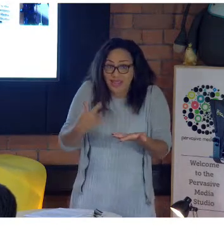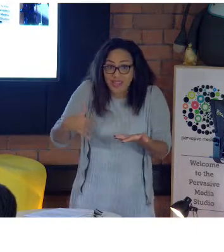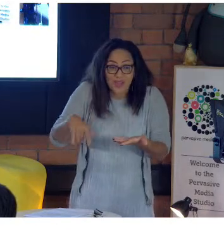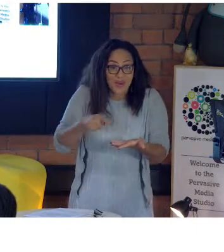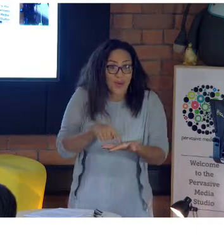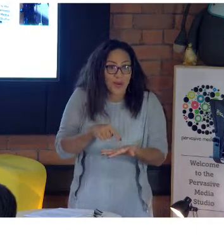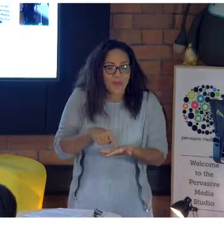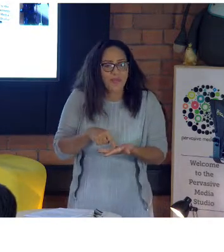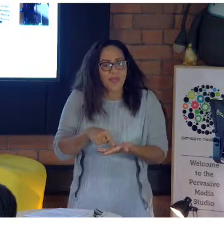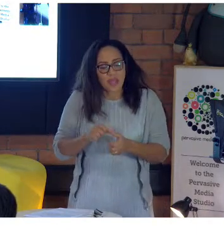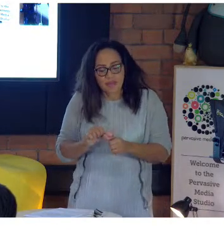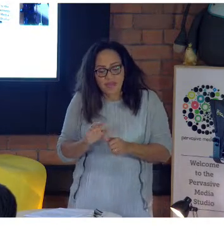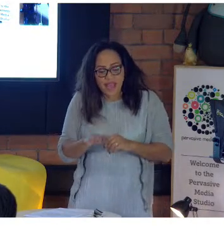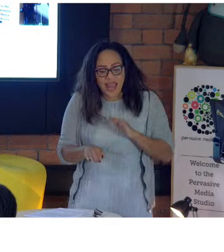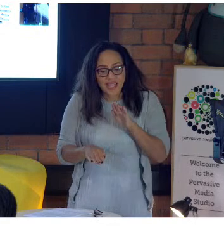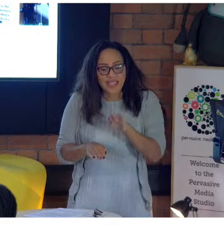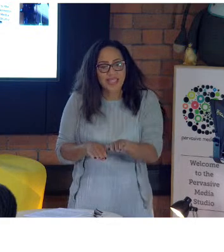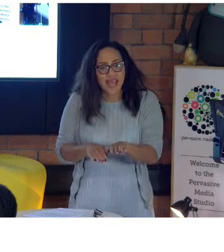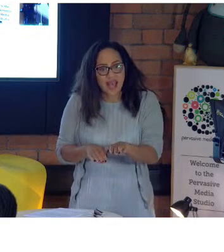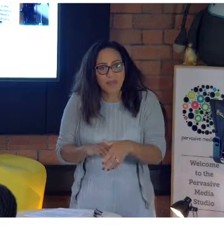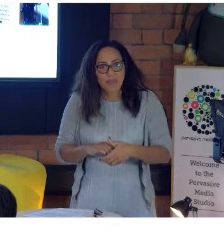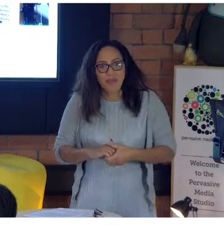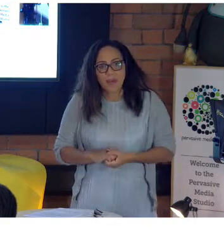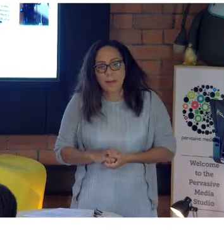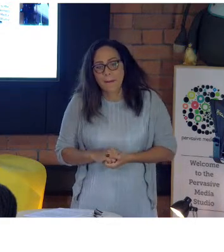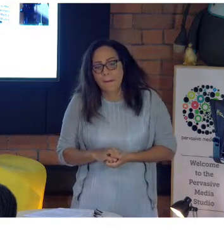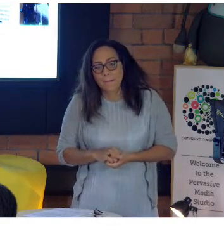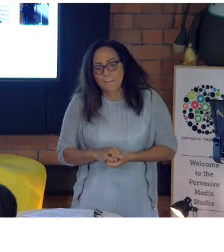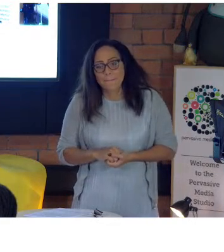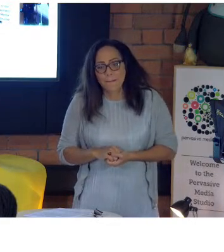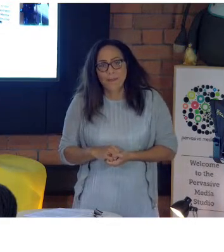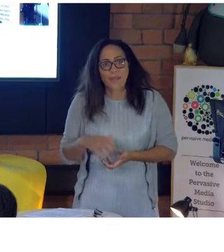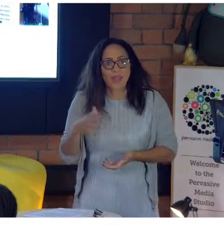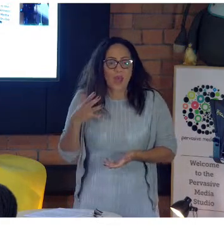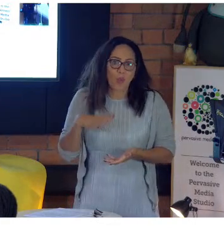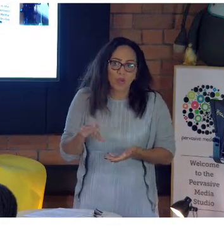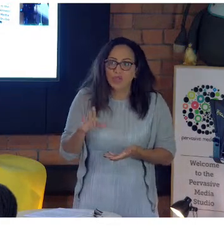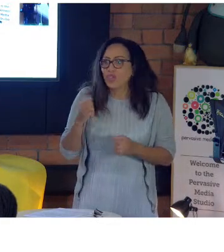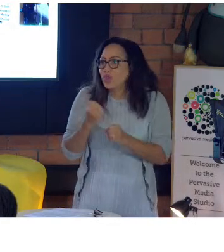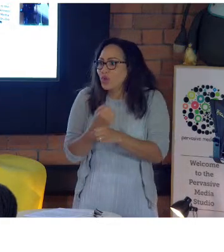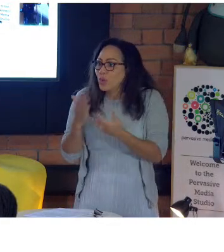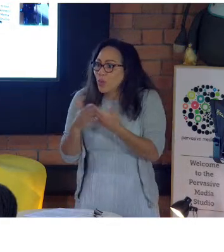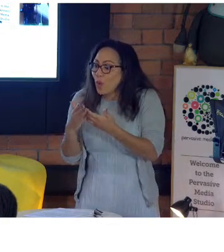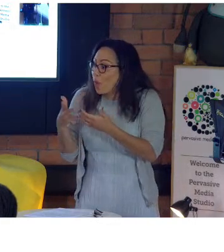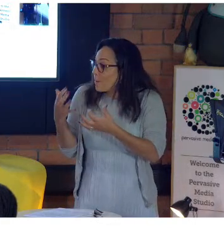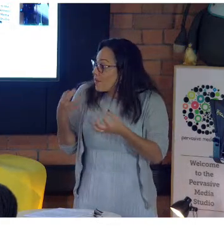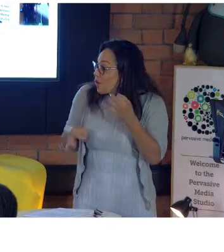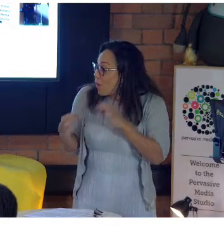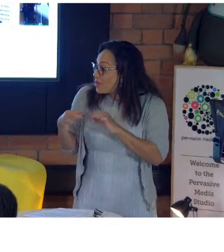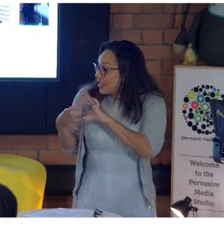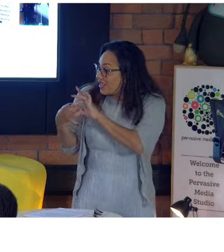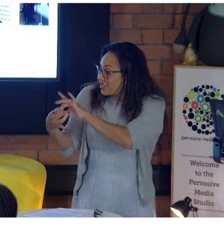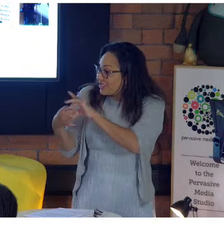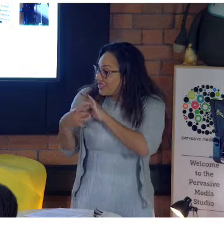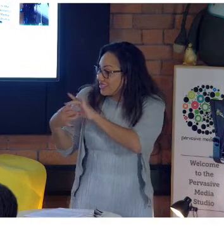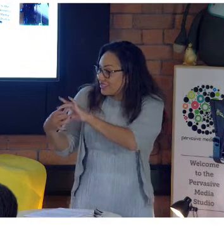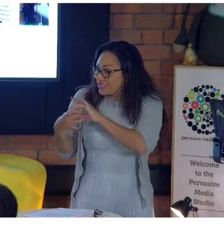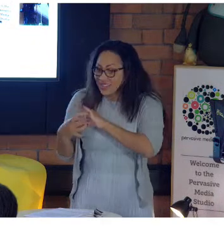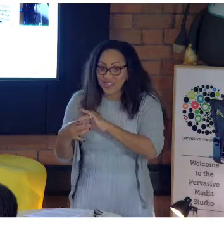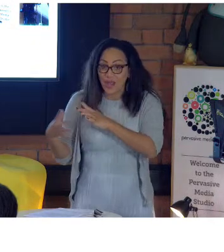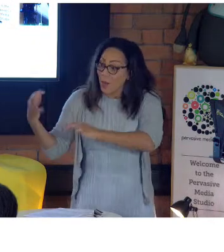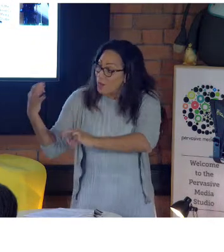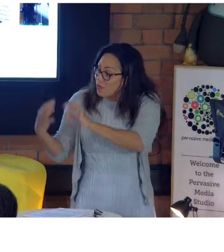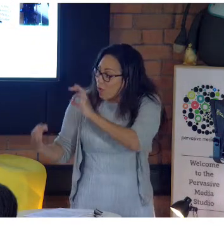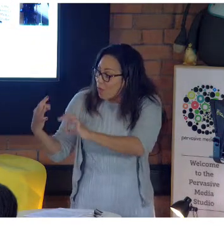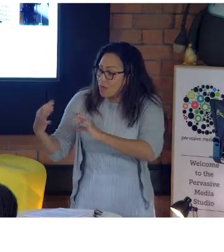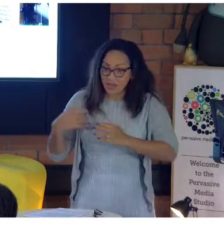the next steps, I'm interested in continuing to collaborate on performances and explore how performers can interact with live